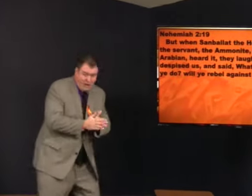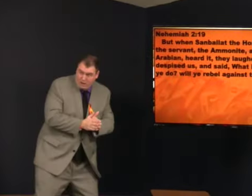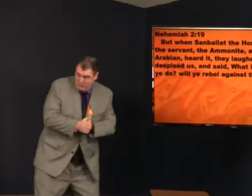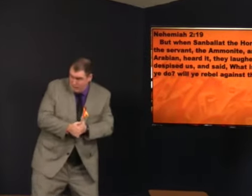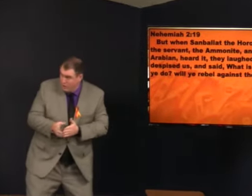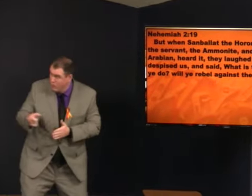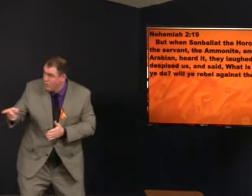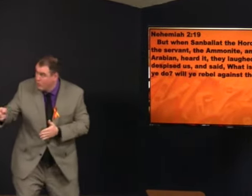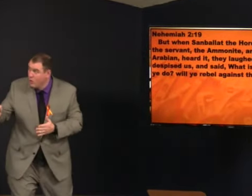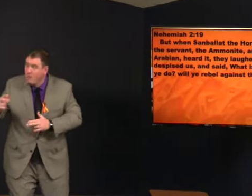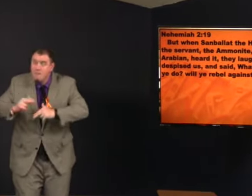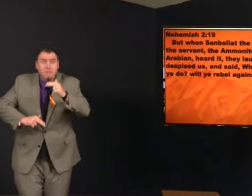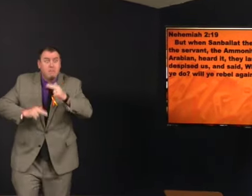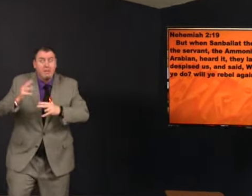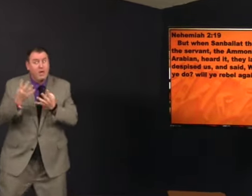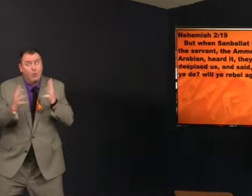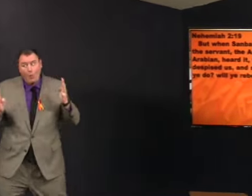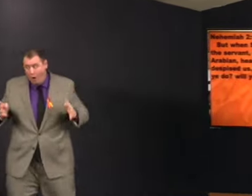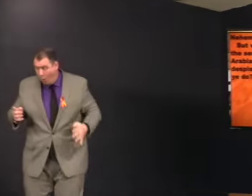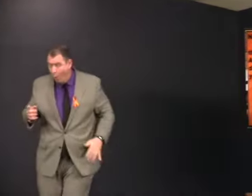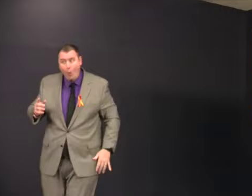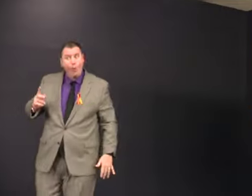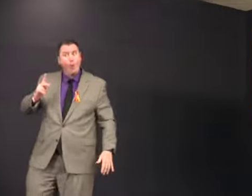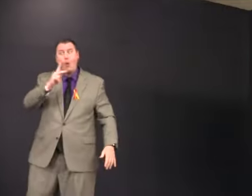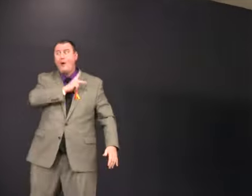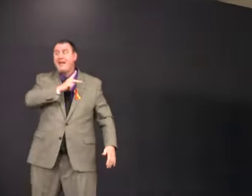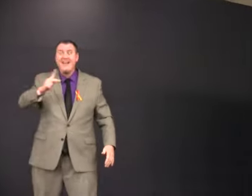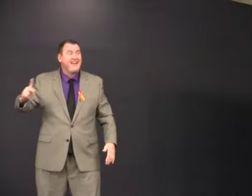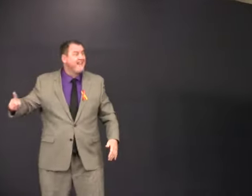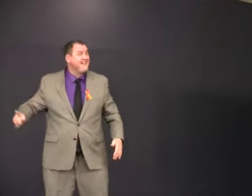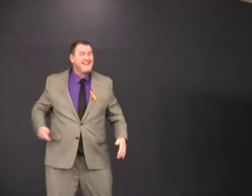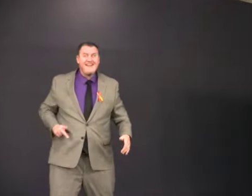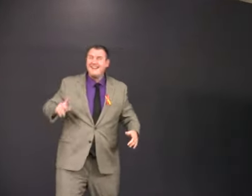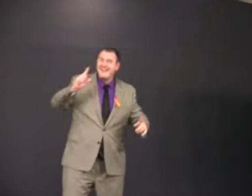It's already been overcome and overtaken and